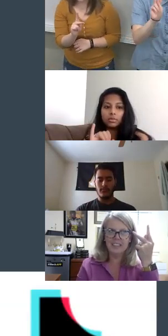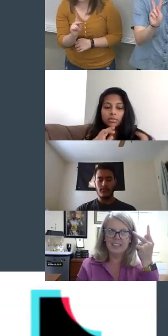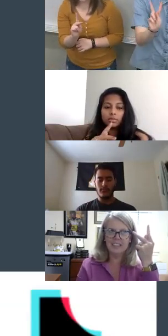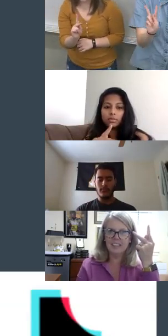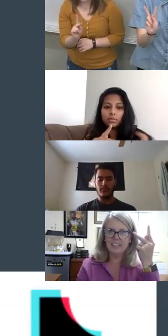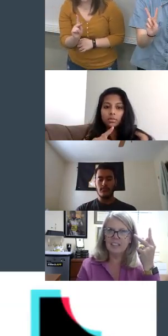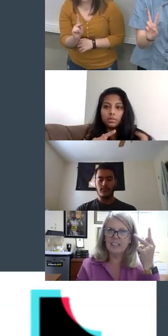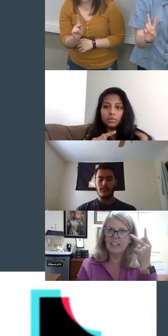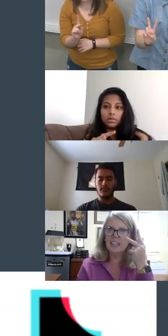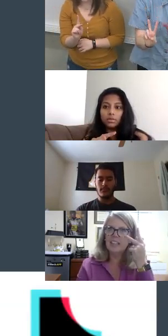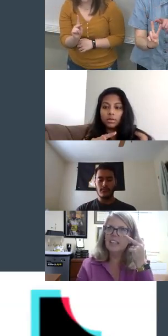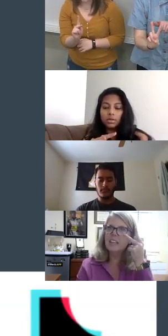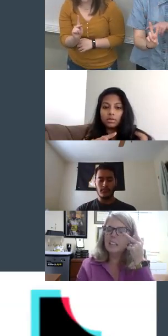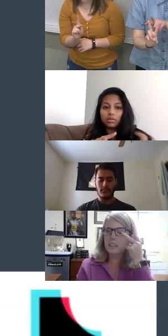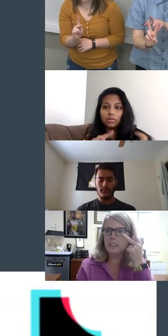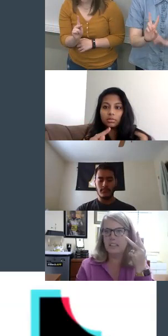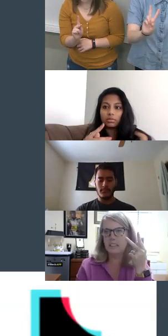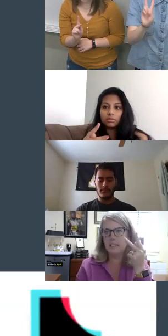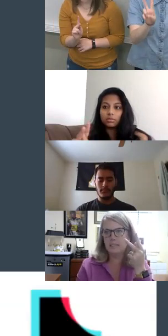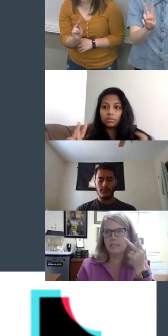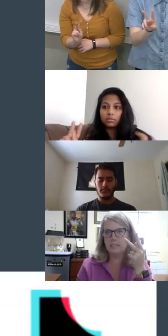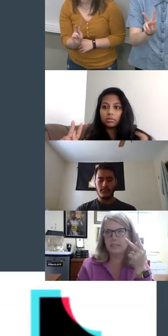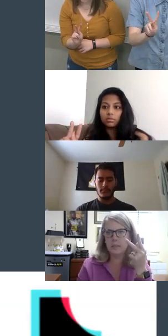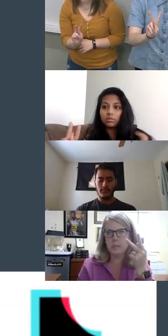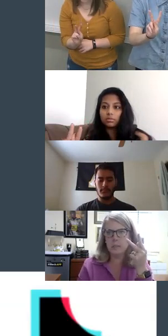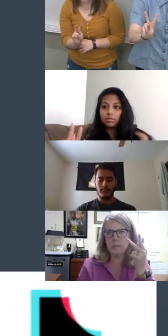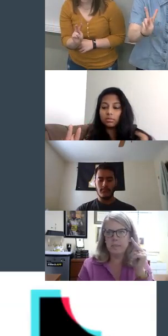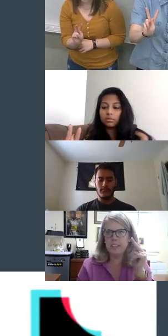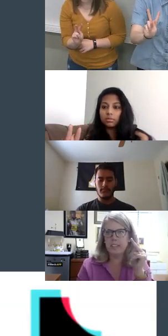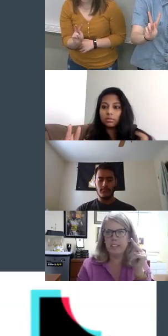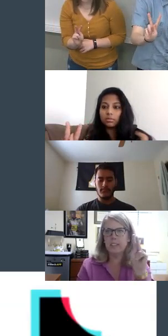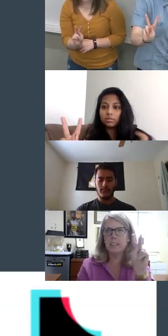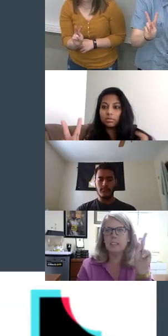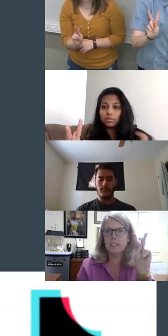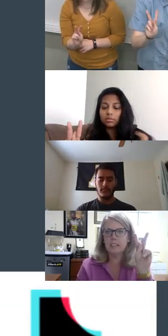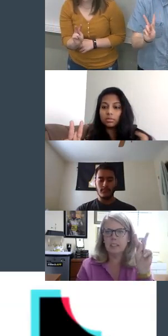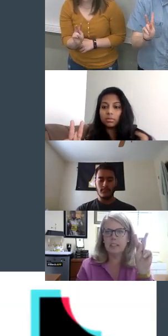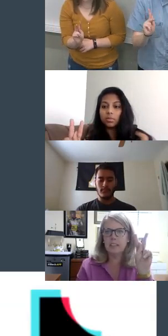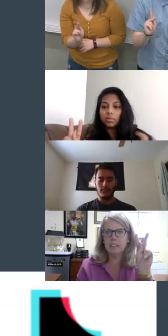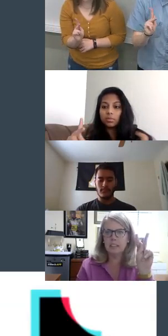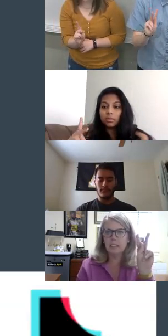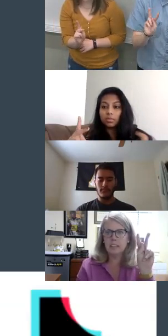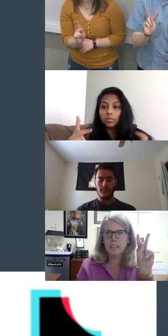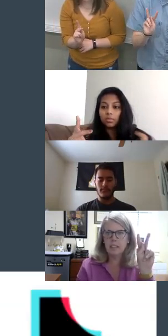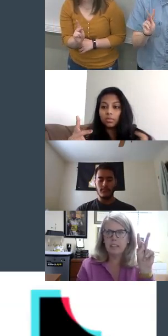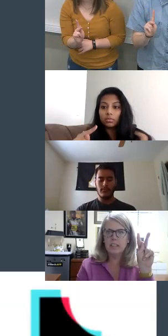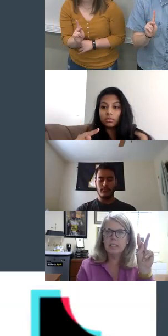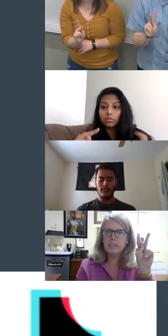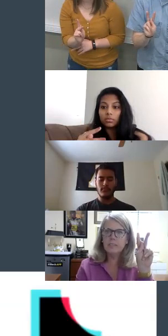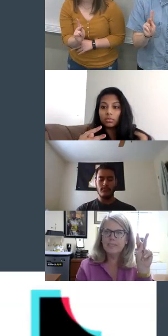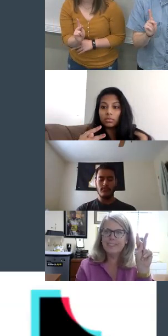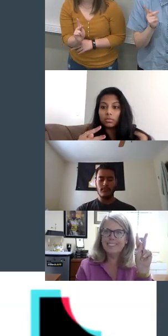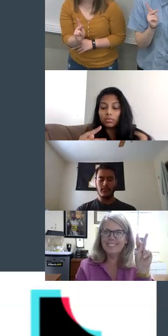it facing forward, where you have like a V or peace sign, and your thumb is just between either one or K.